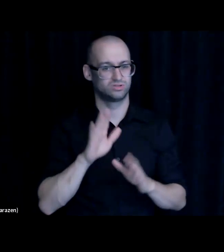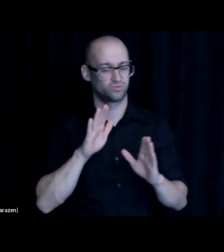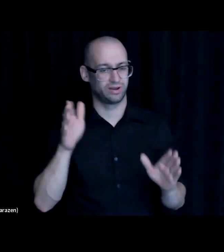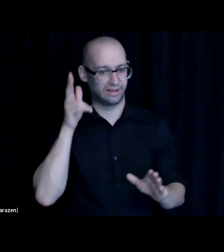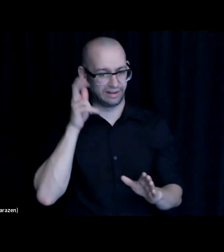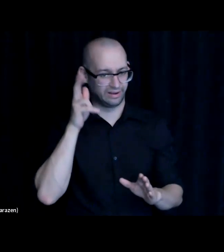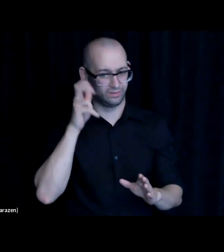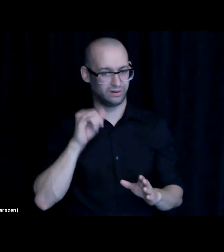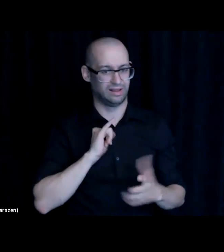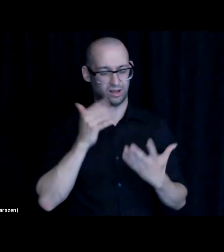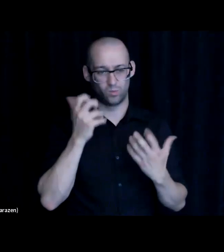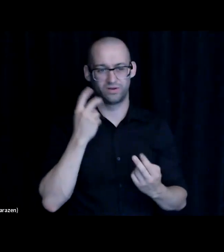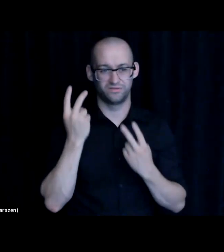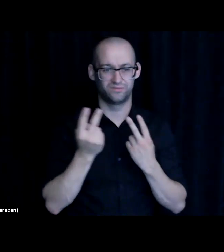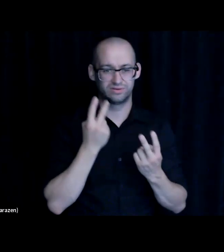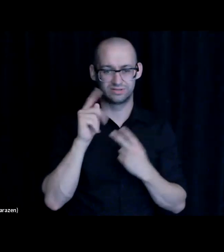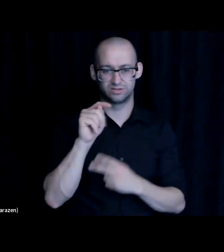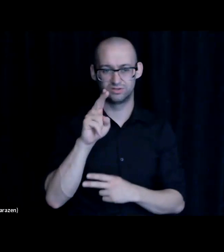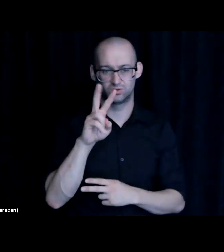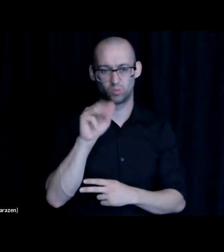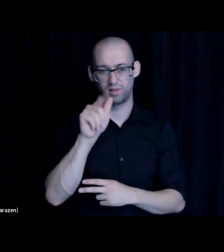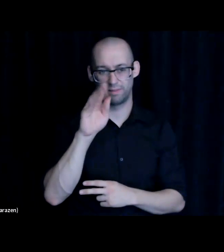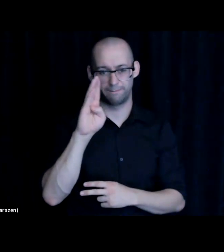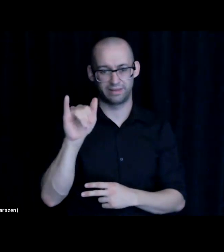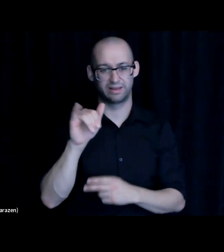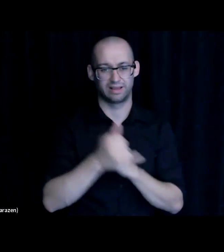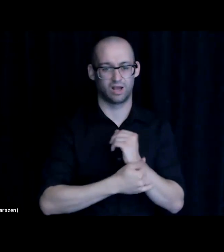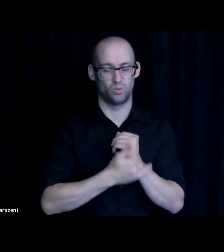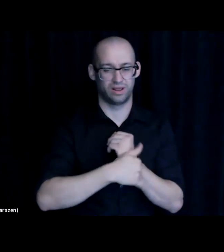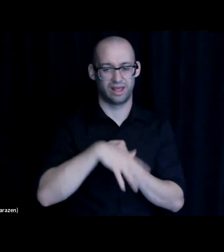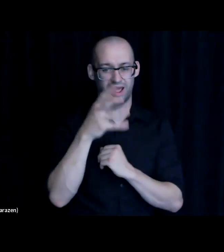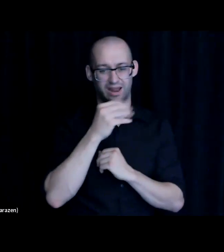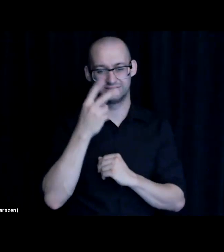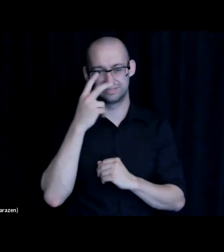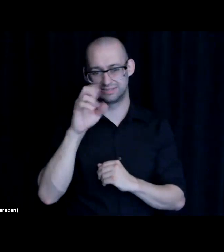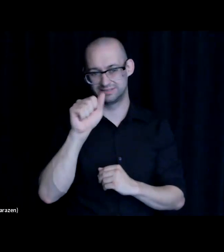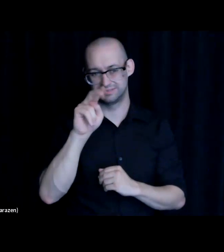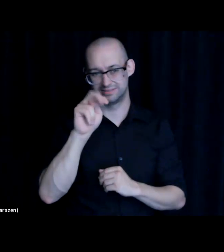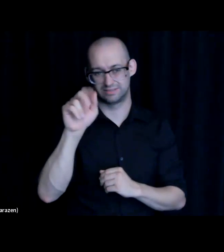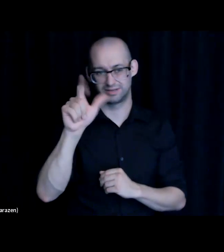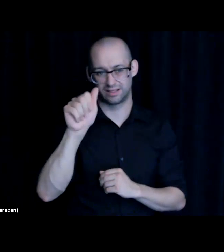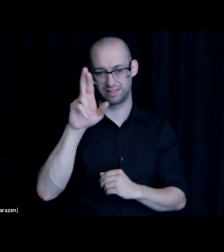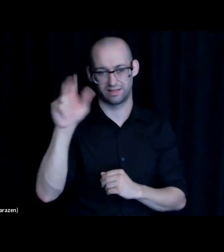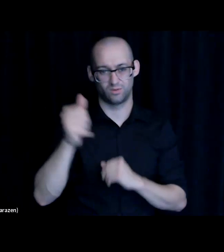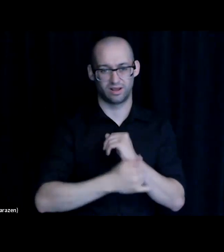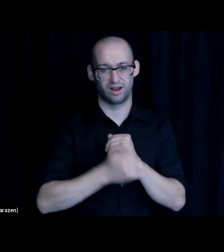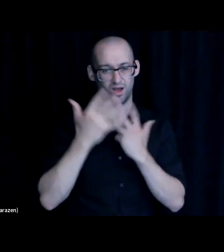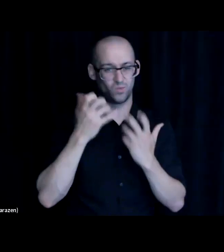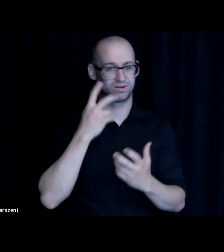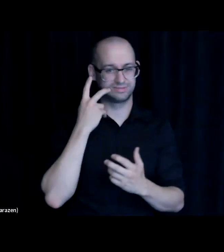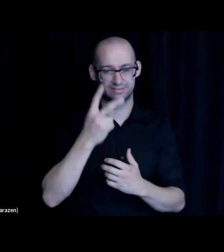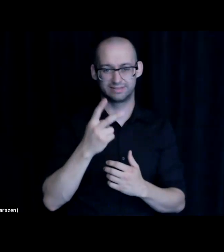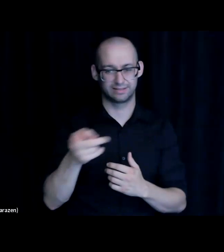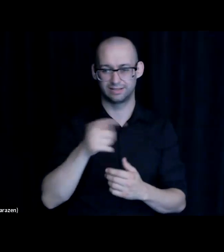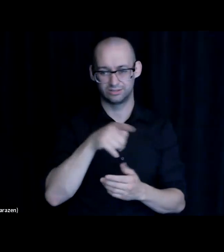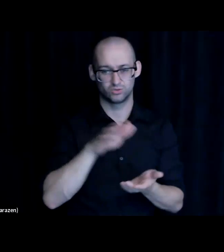I want to go visit Tuolumne County, of course, and down there in Santa Clara County, it's just like, I should go to all these schools again. I just don't get to